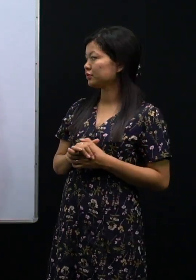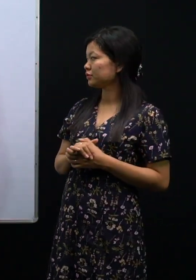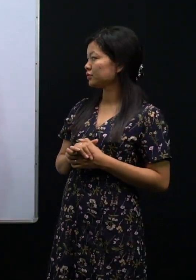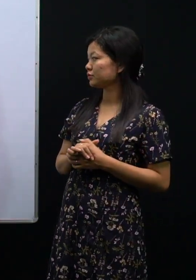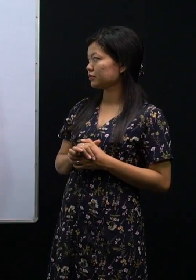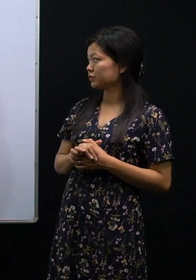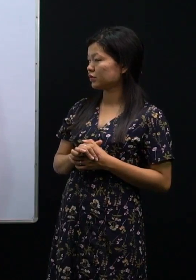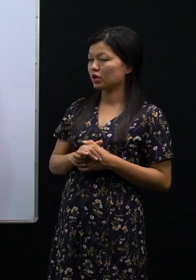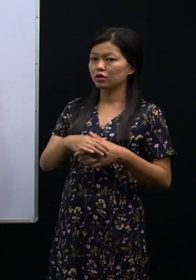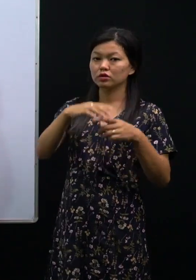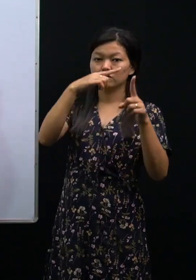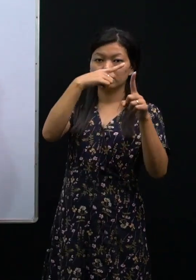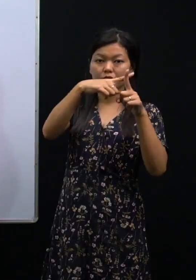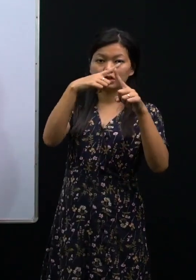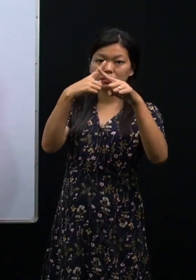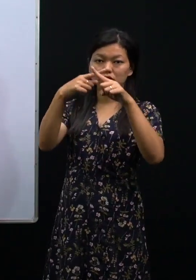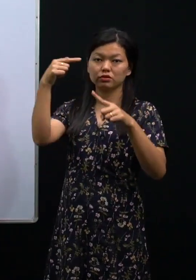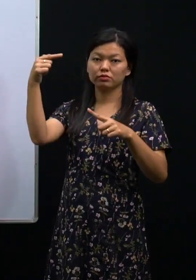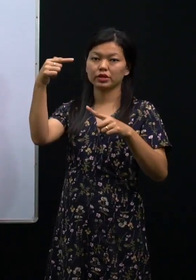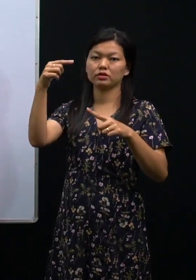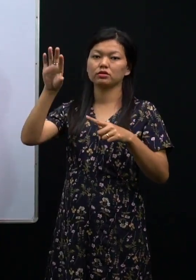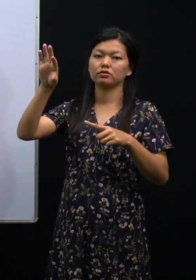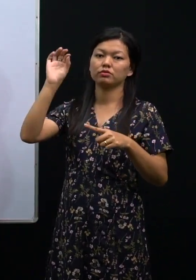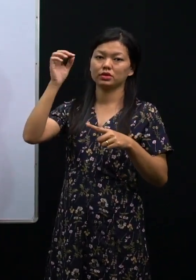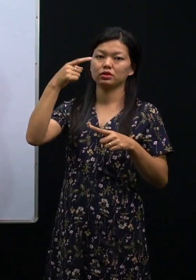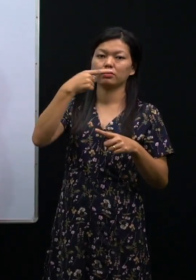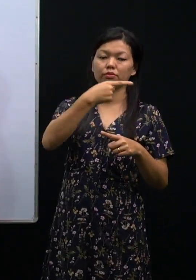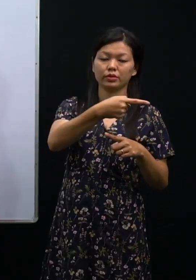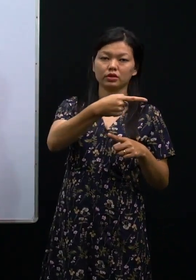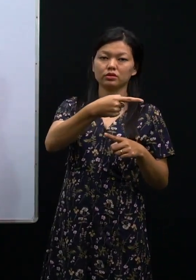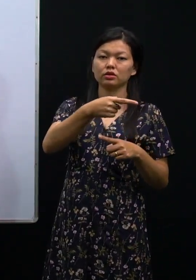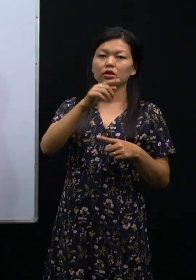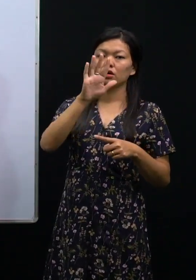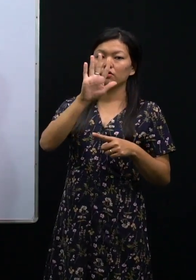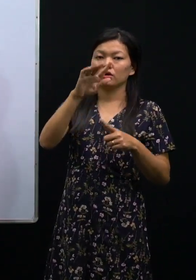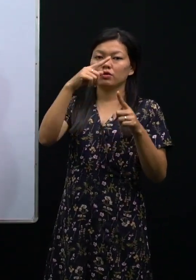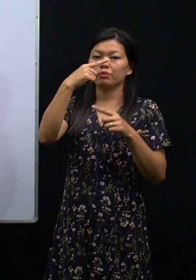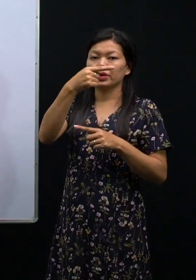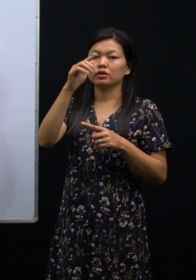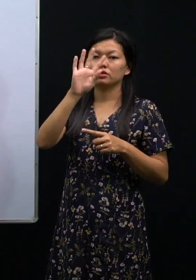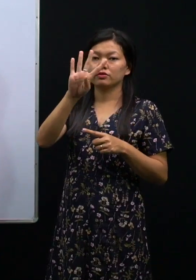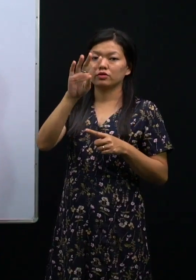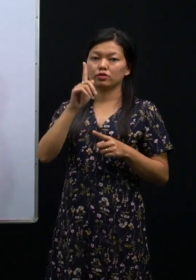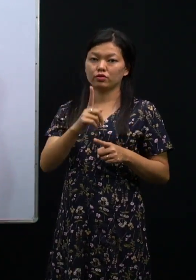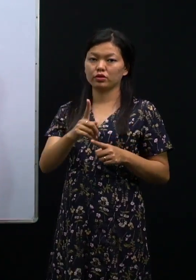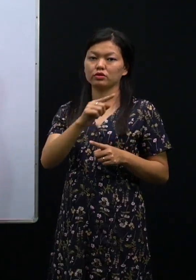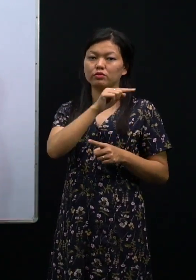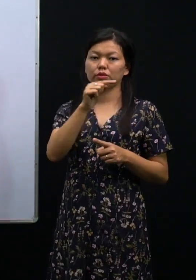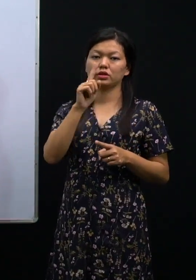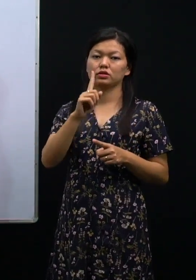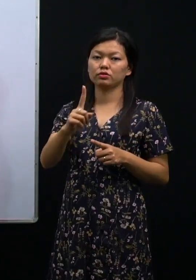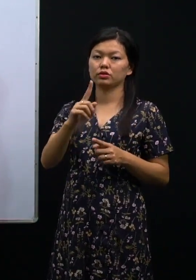will become minus. Then 5 minus 4, 1x. 1 into 3, how much? 1 is 1 into 3, how